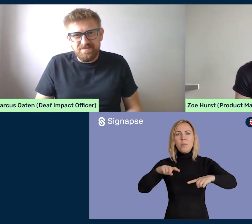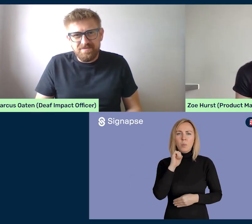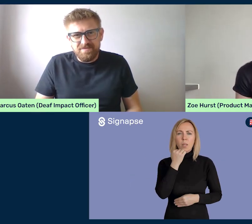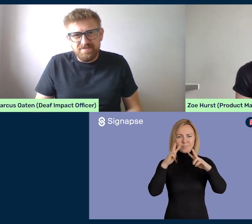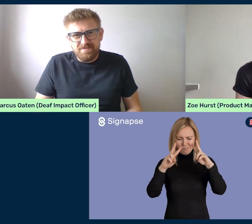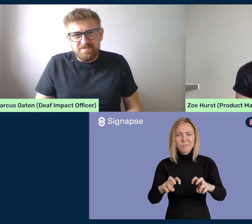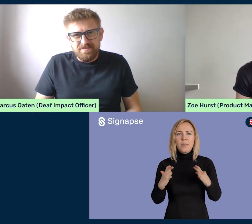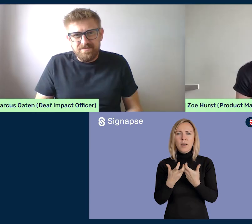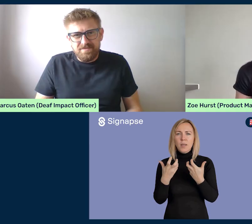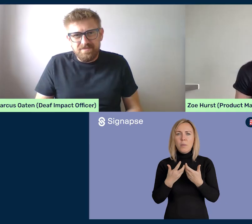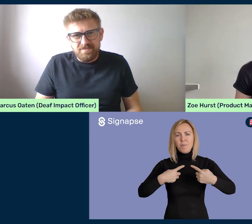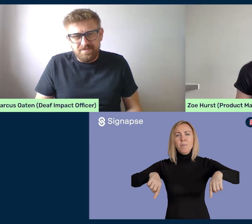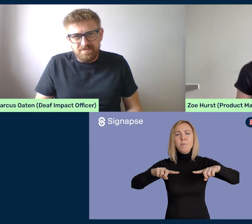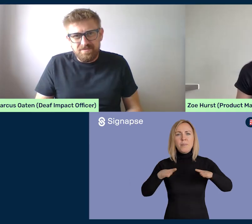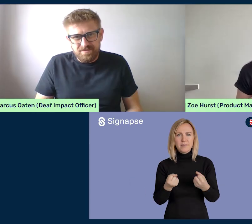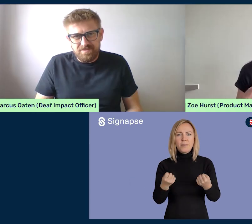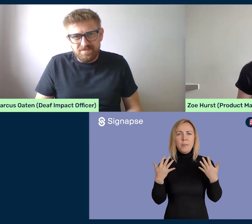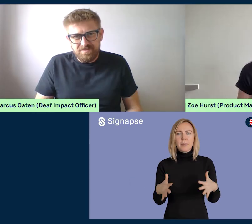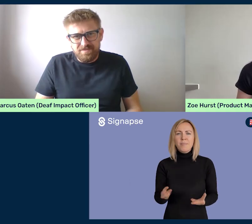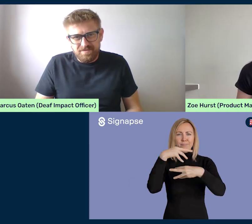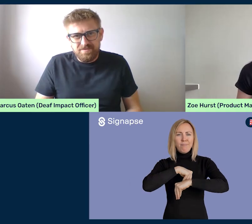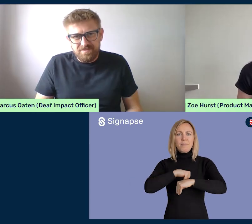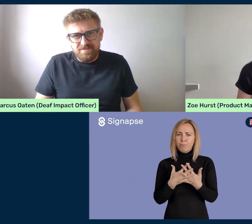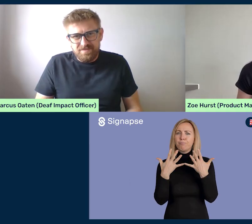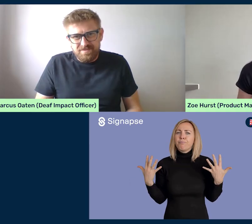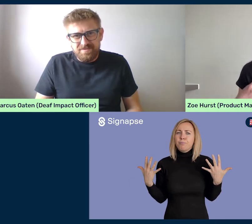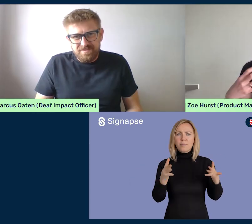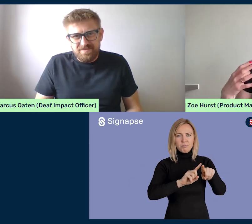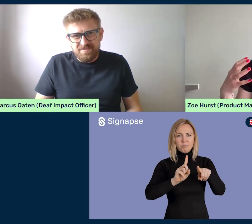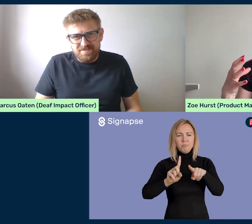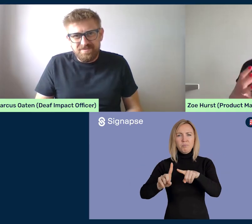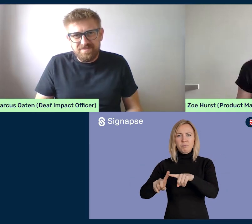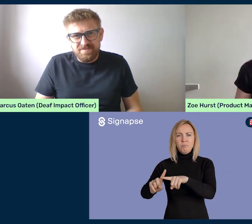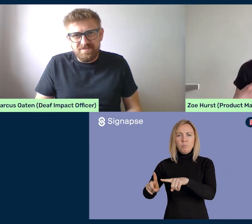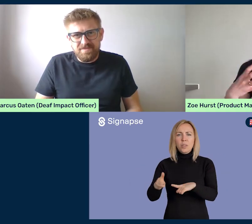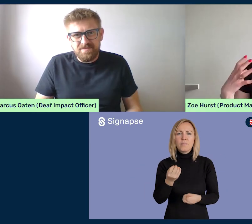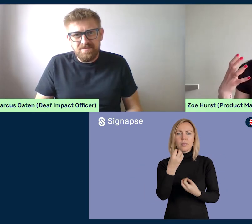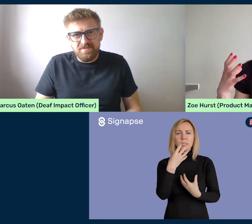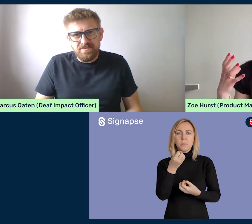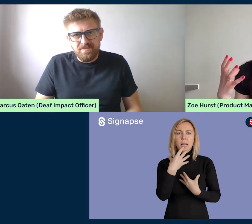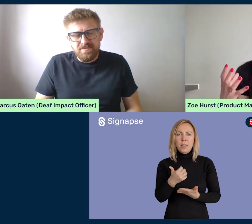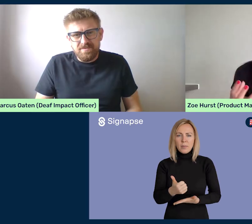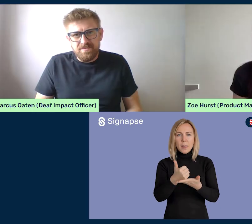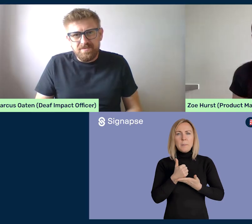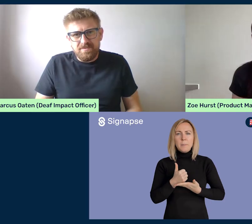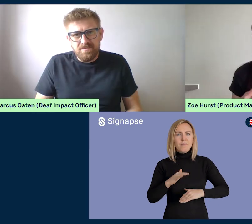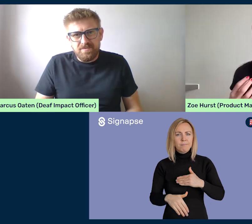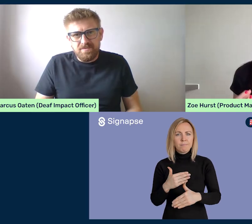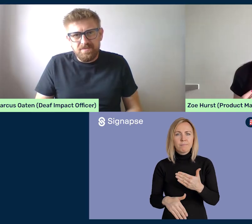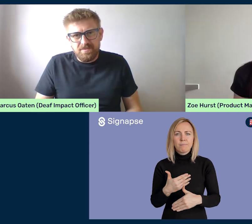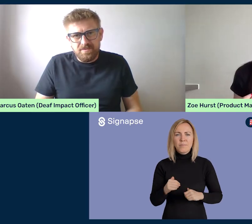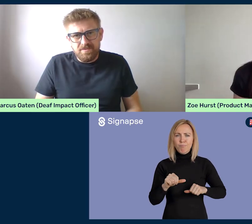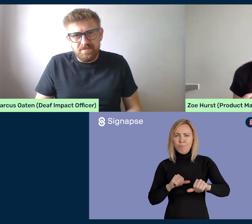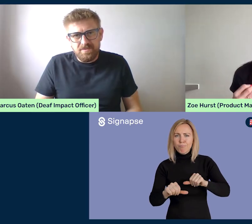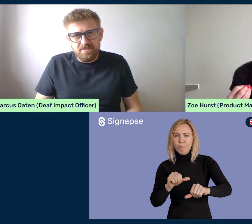years since you've been at Synapse, and how this feedback is kind of, we've taken it, we've took it on board, and